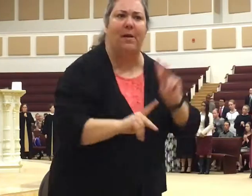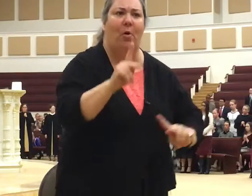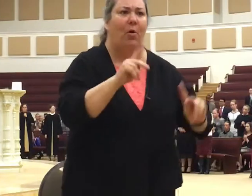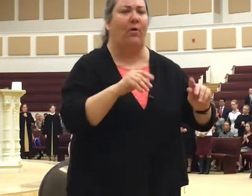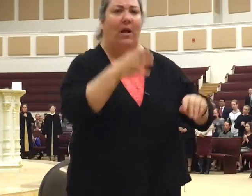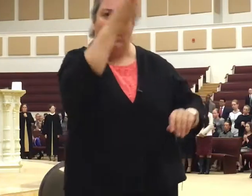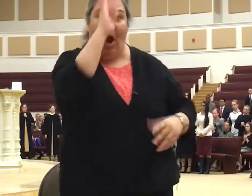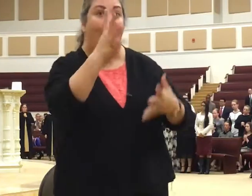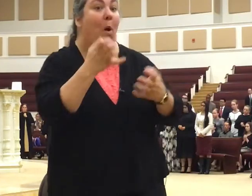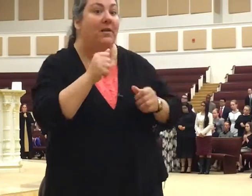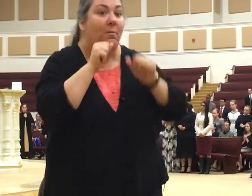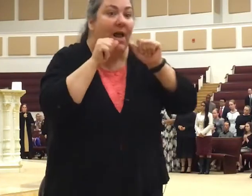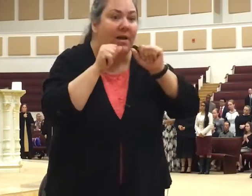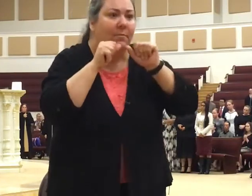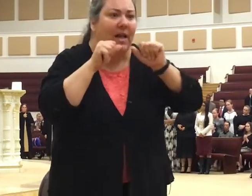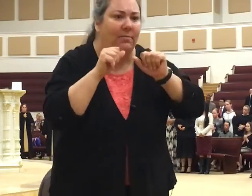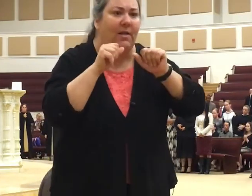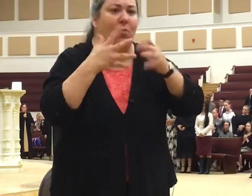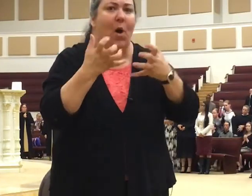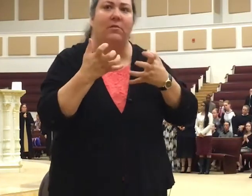bless.